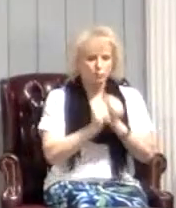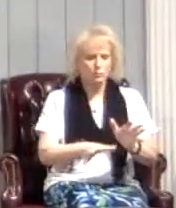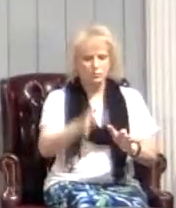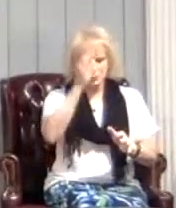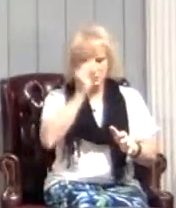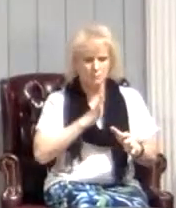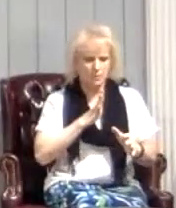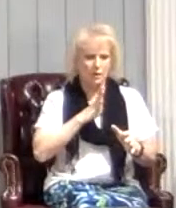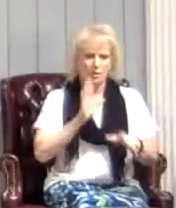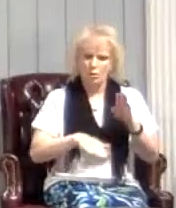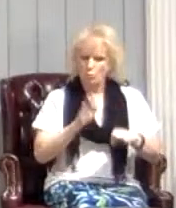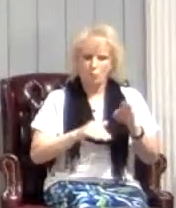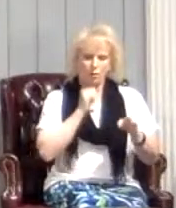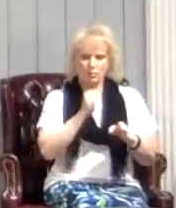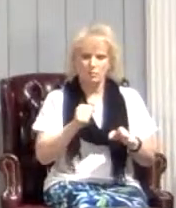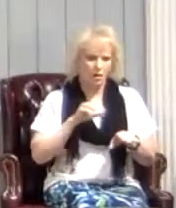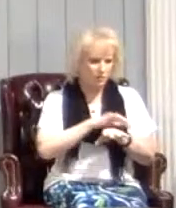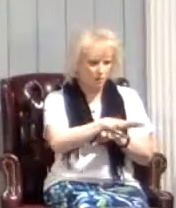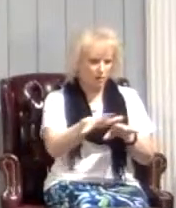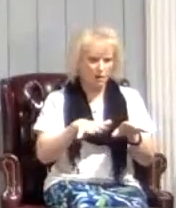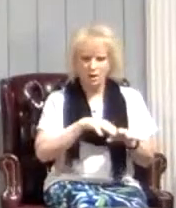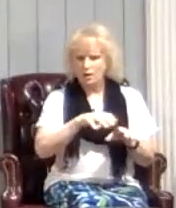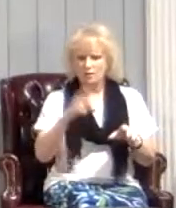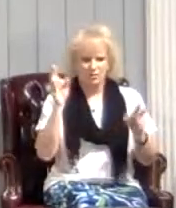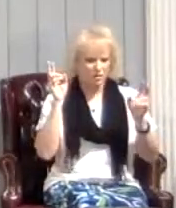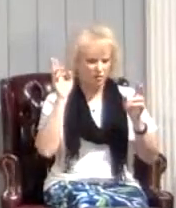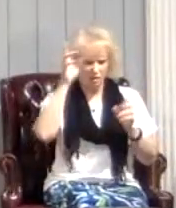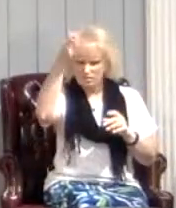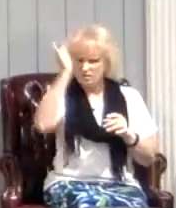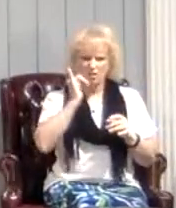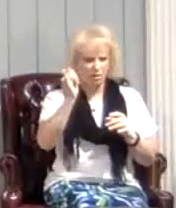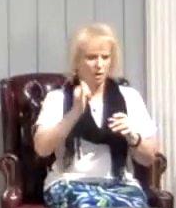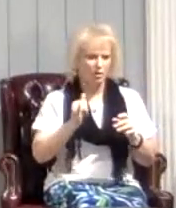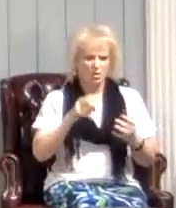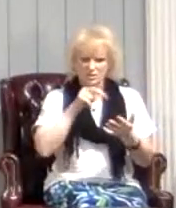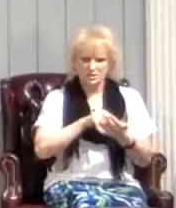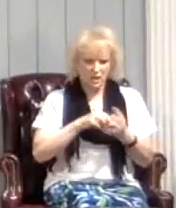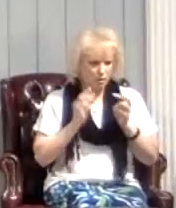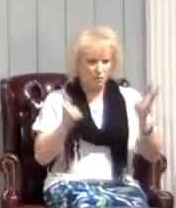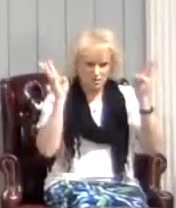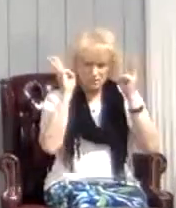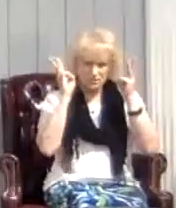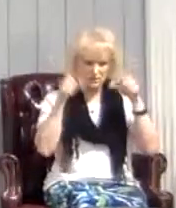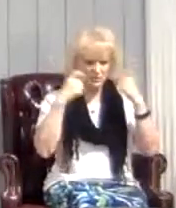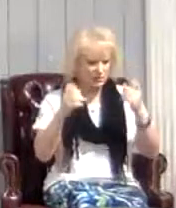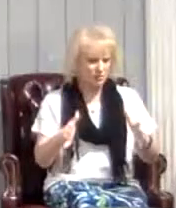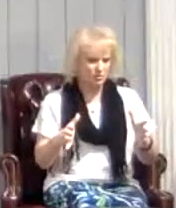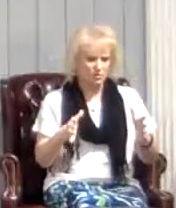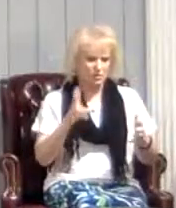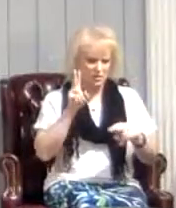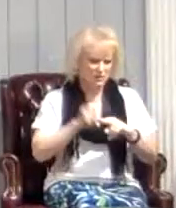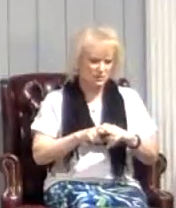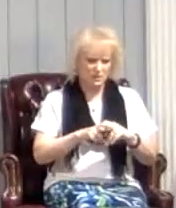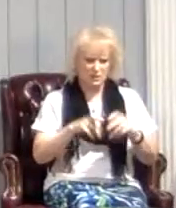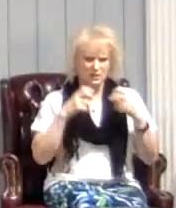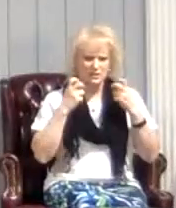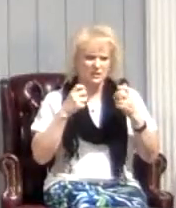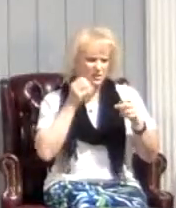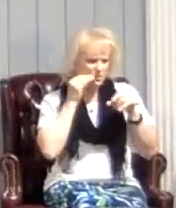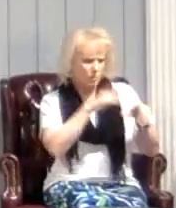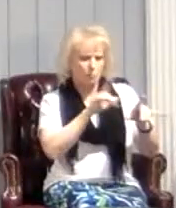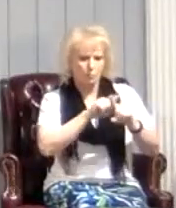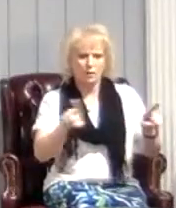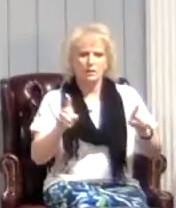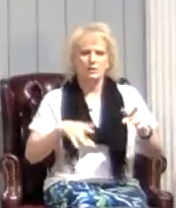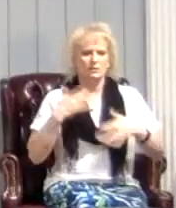man that walketh not in the counsel of the ungodly, nor standeth in the way of sinners, nor sitteth in the seat of the scornful, but his delight is in the law